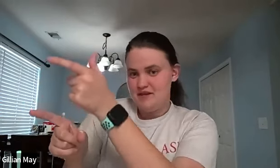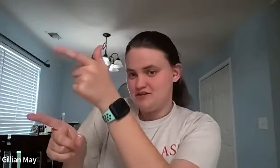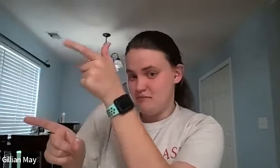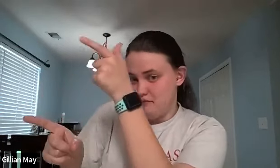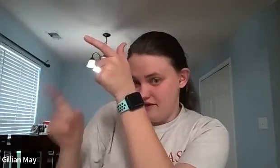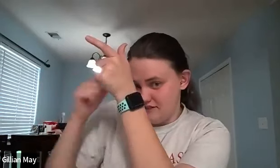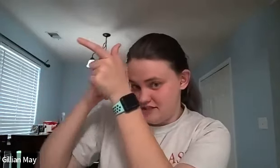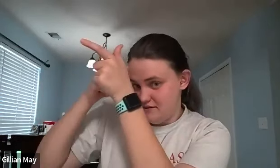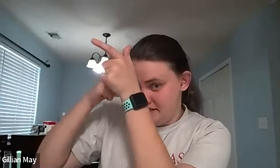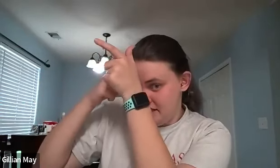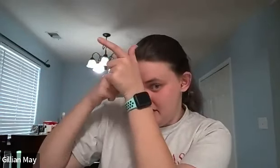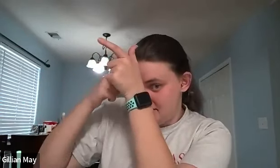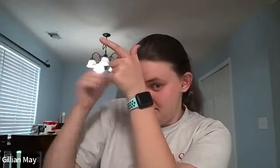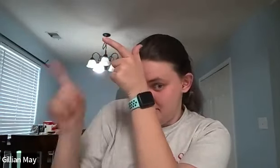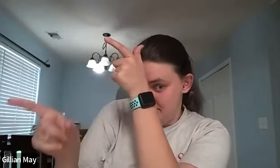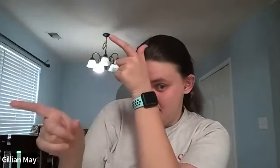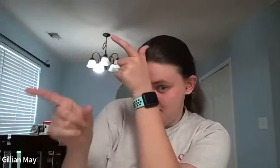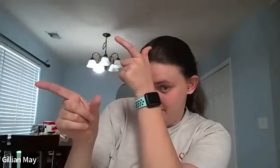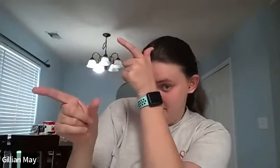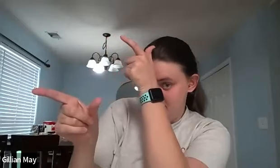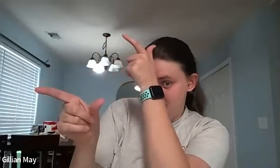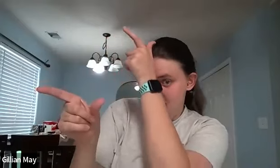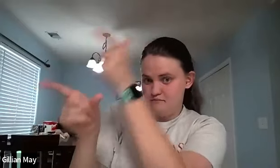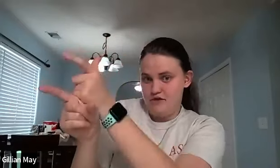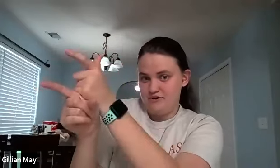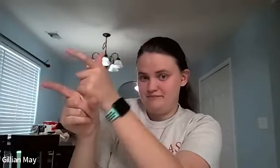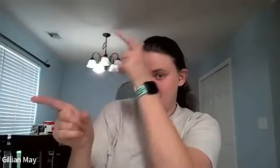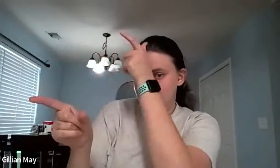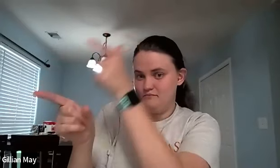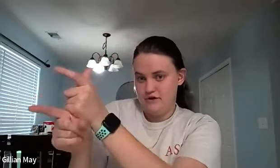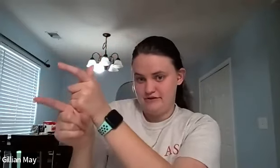So brother's going to be now the same thing, but at the top of your, yep, brother.